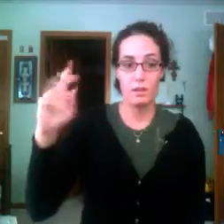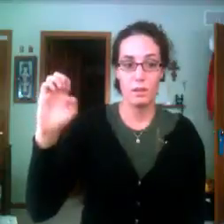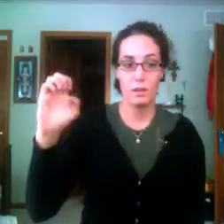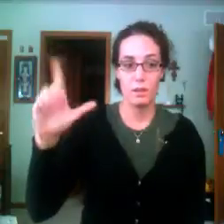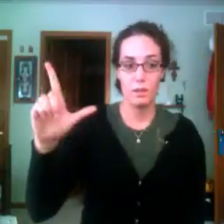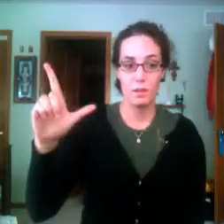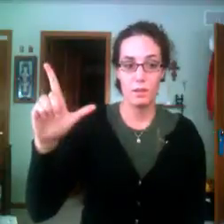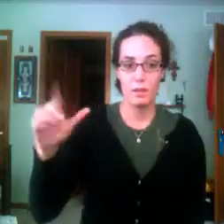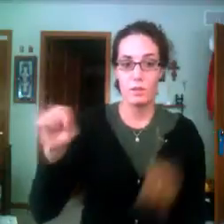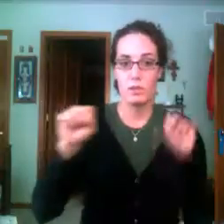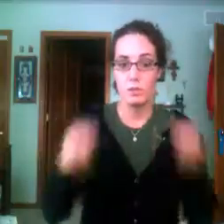dollars